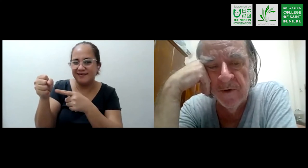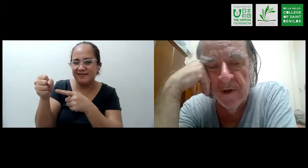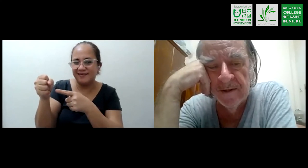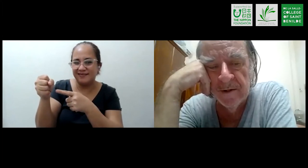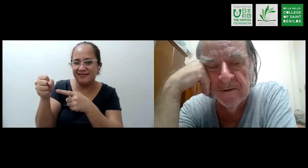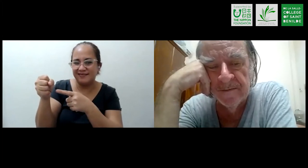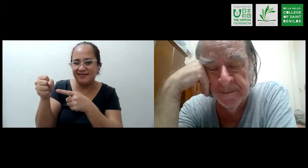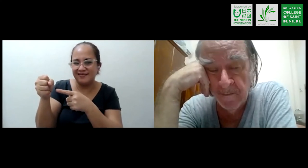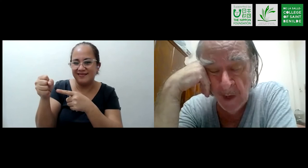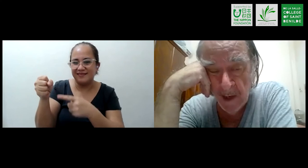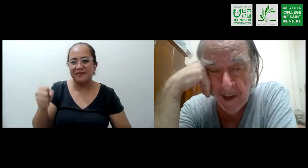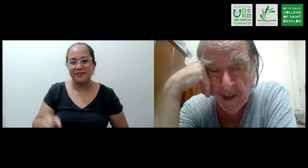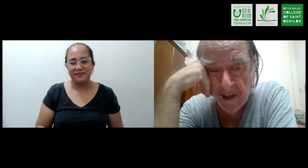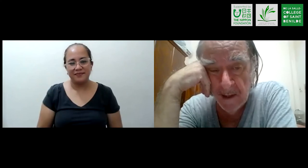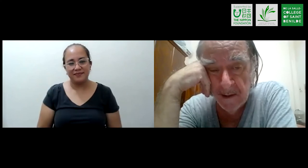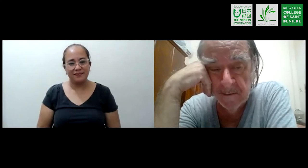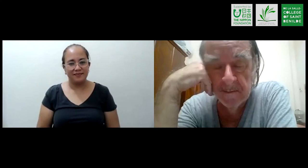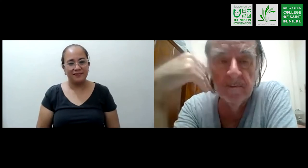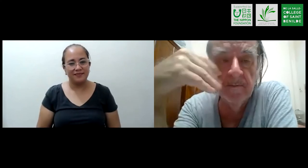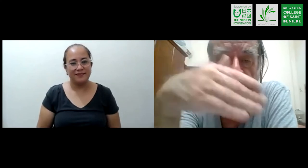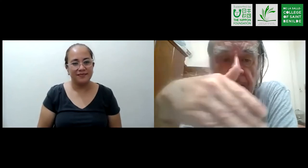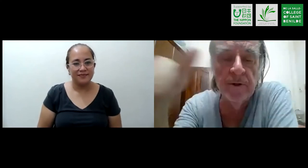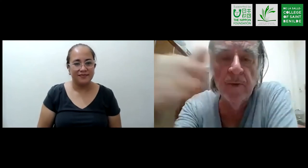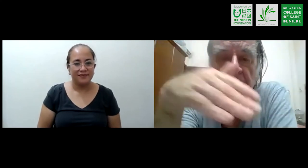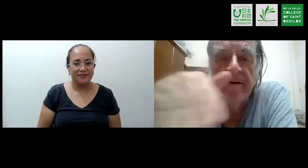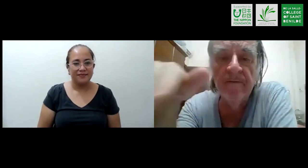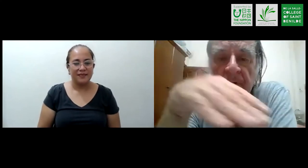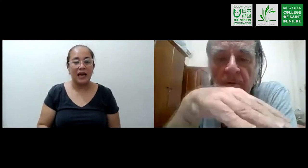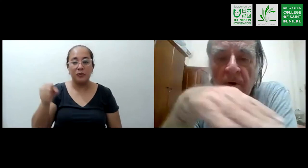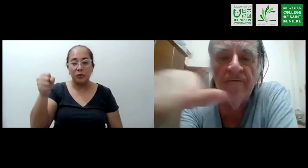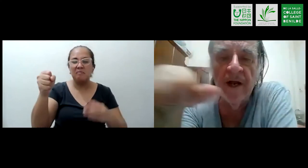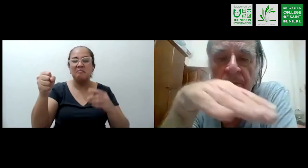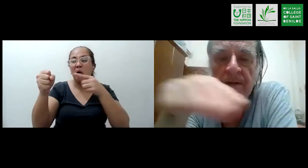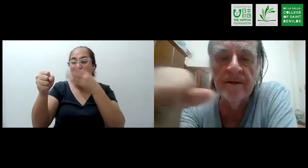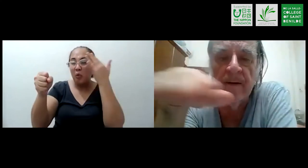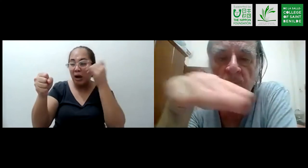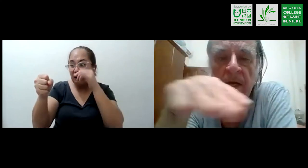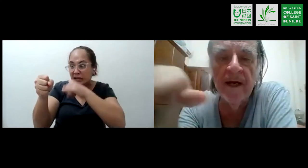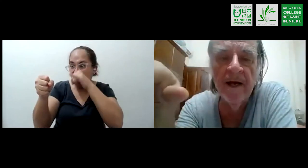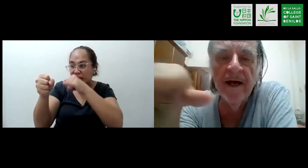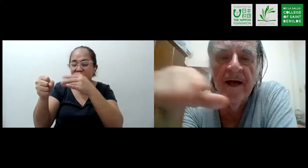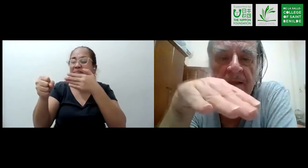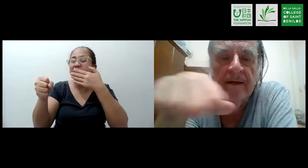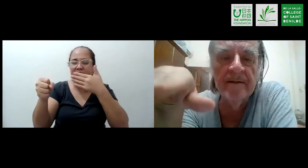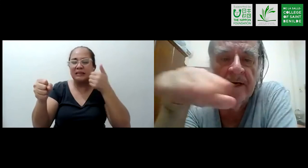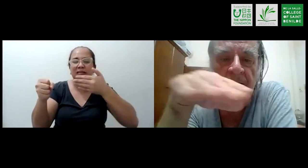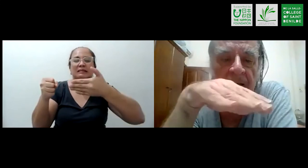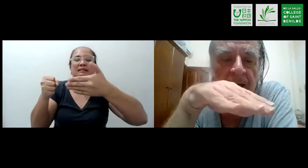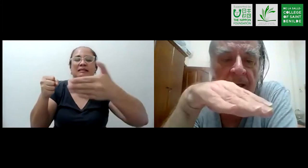to move on to uh, make sure you're all following the same way.